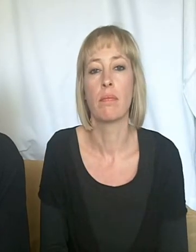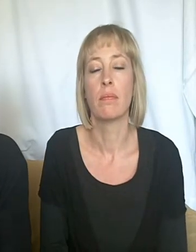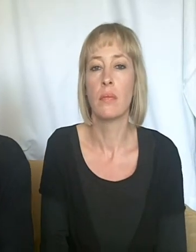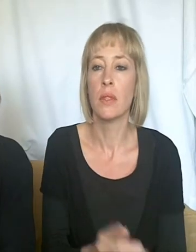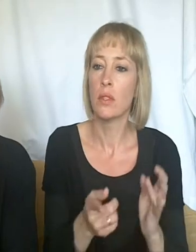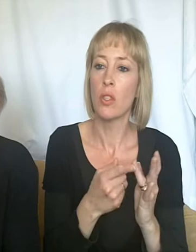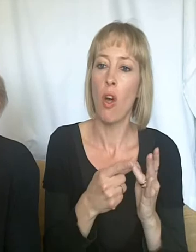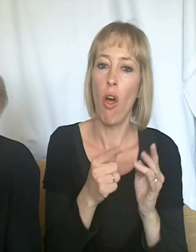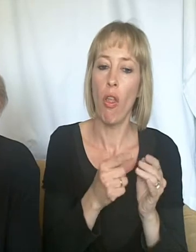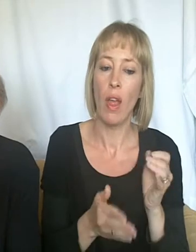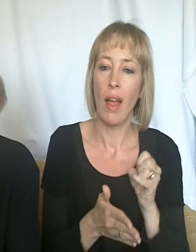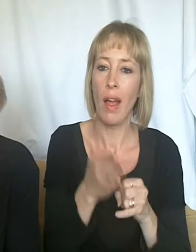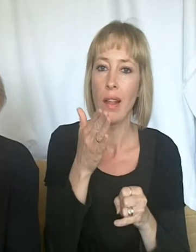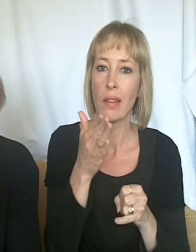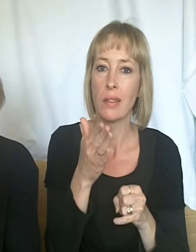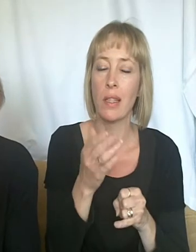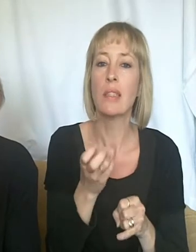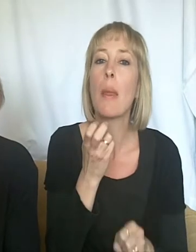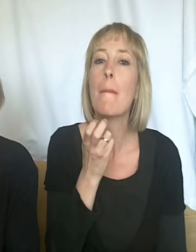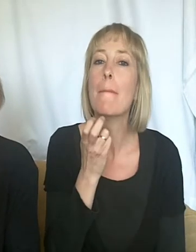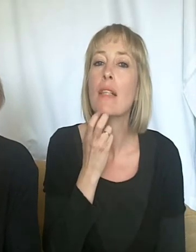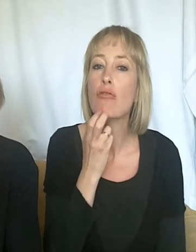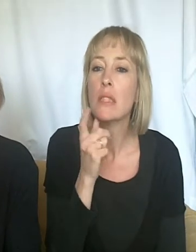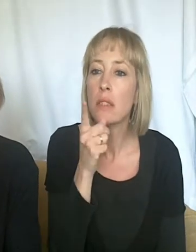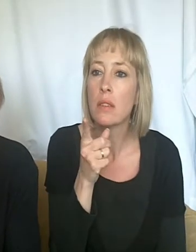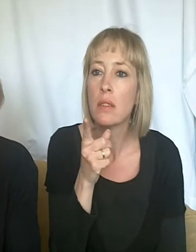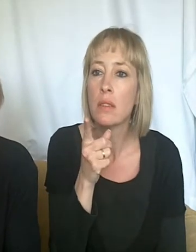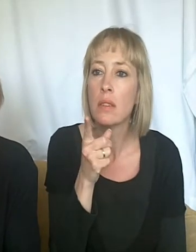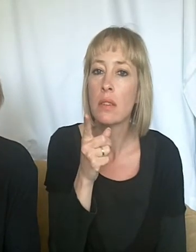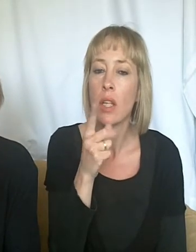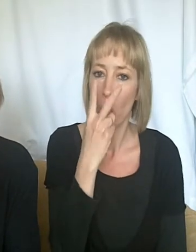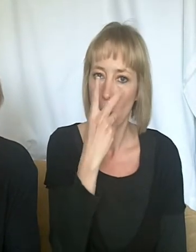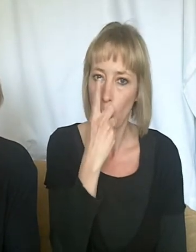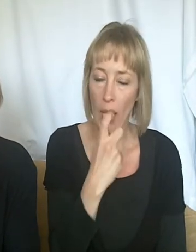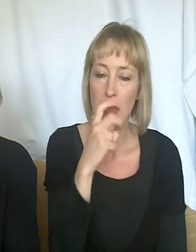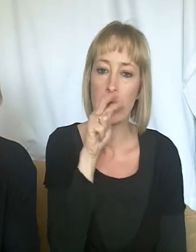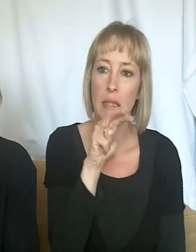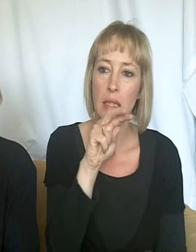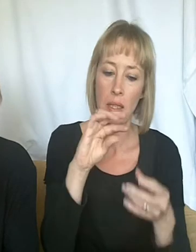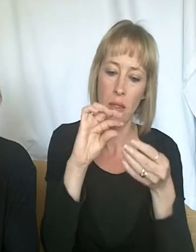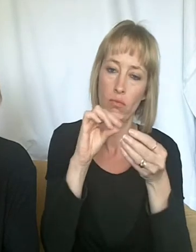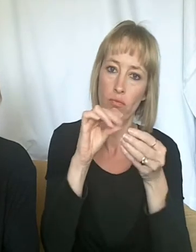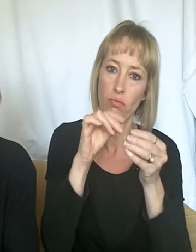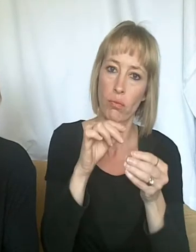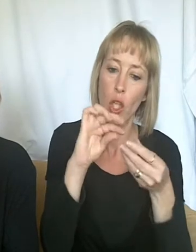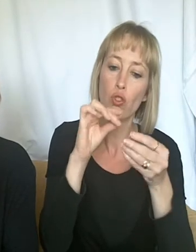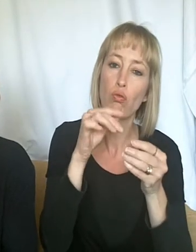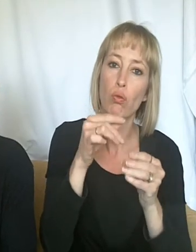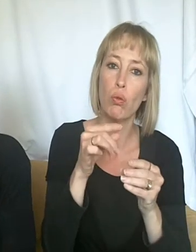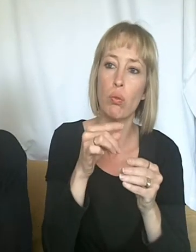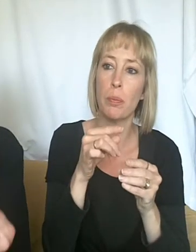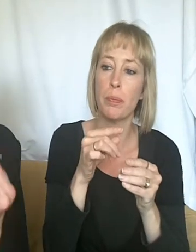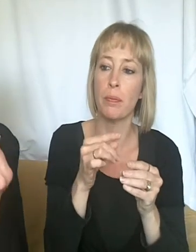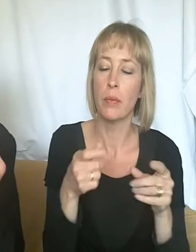end is the battery. That is the battery, and you can see it has a section